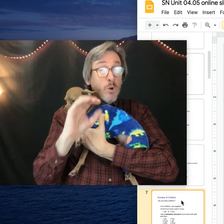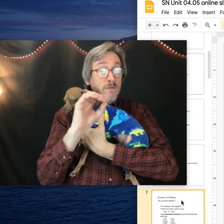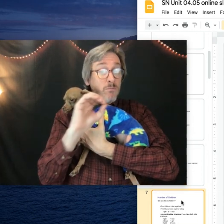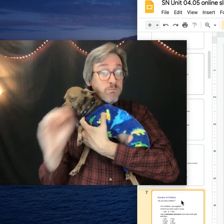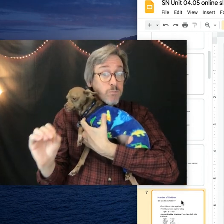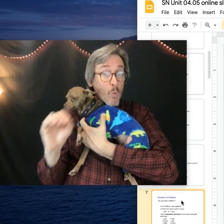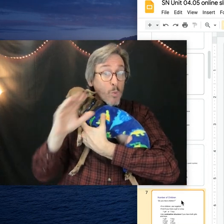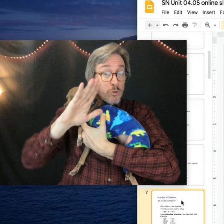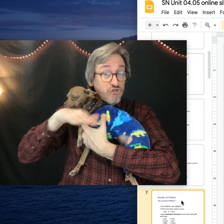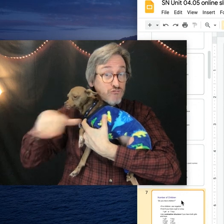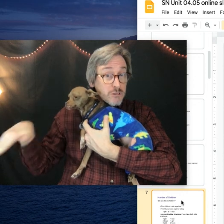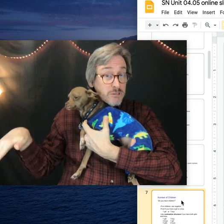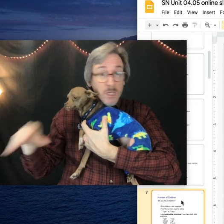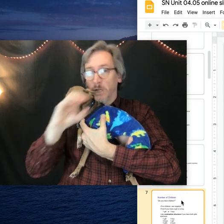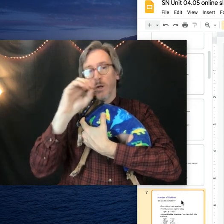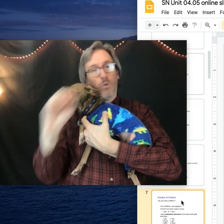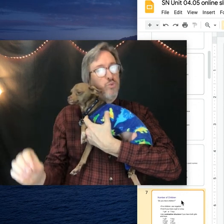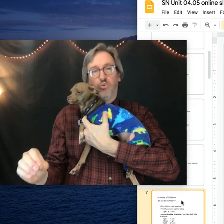So if